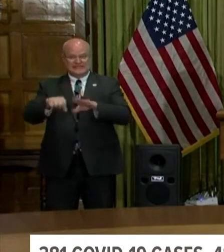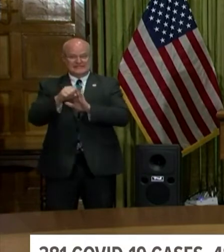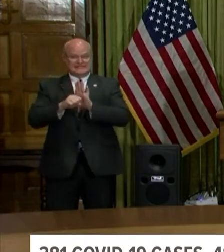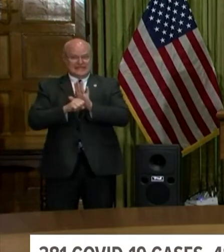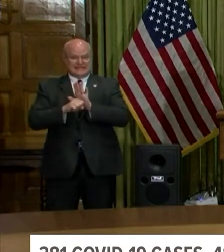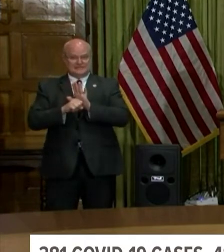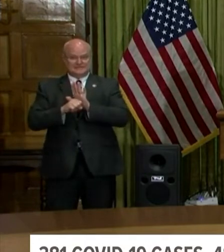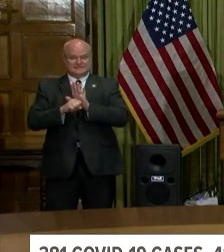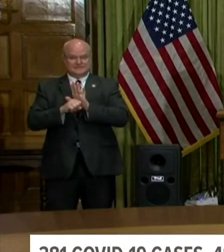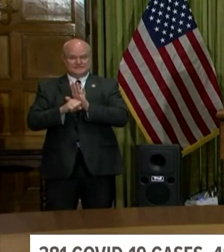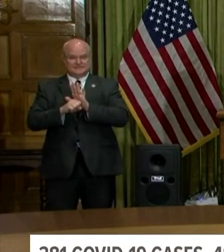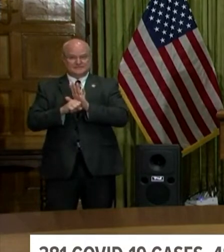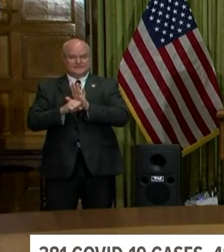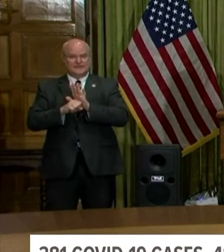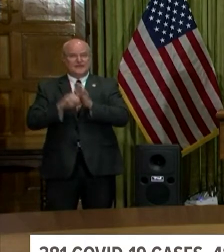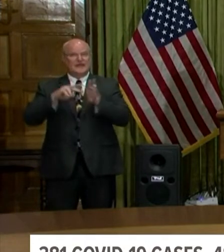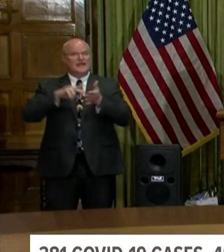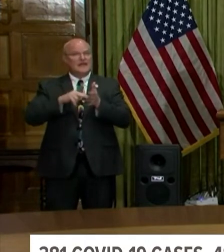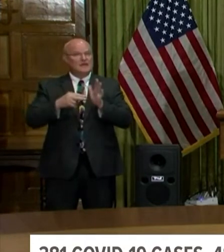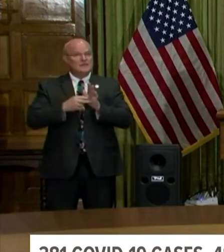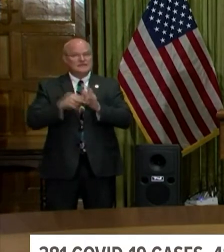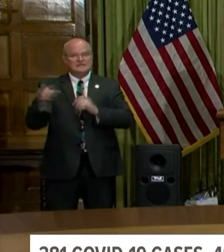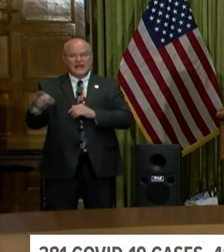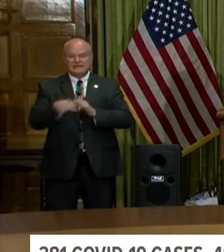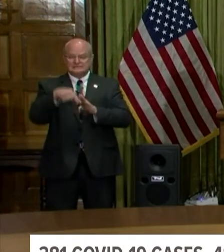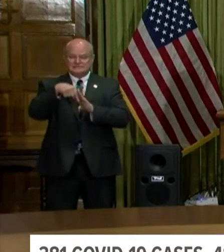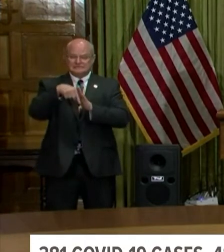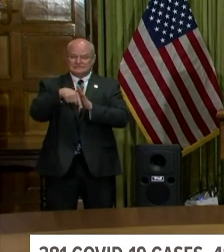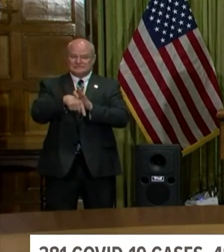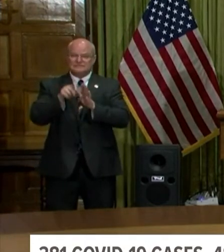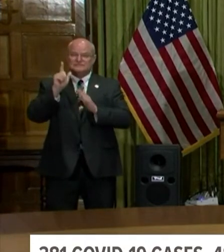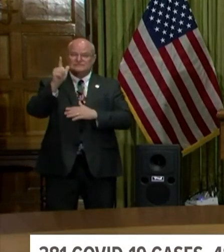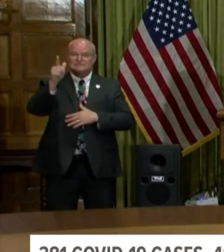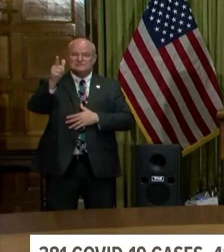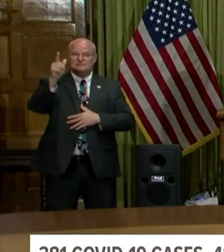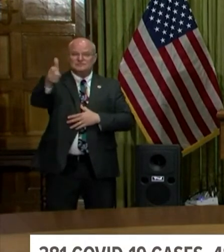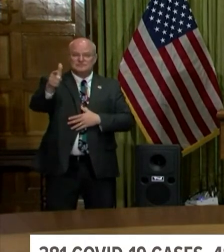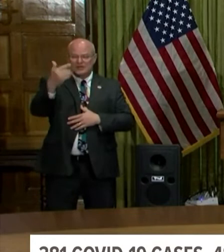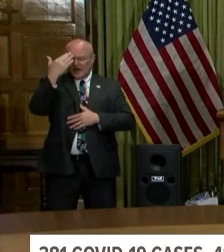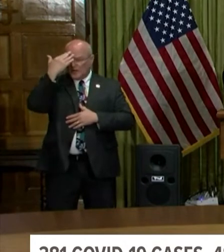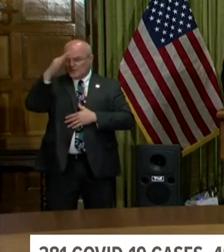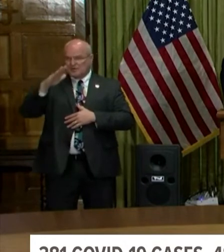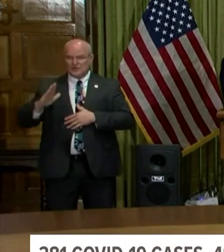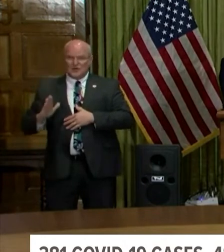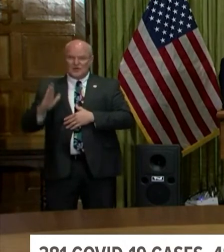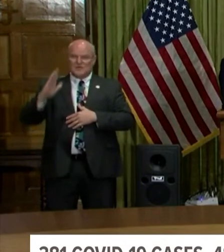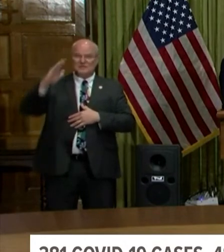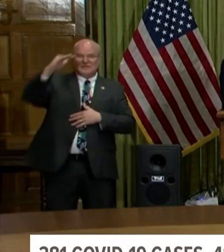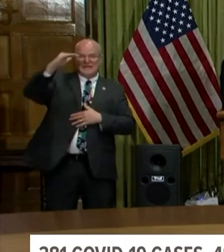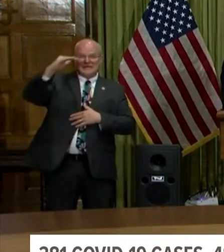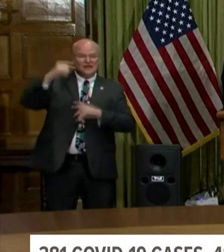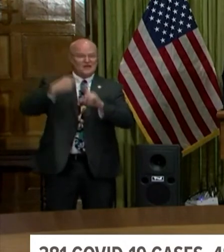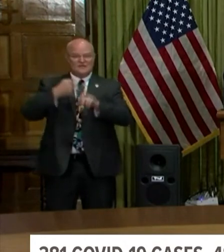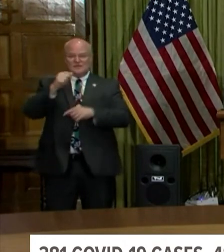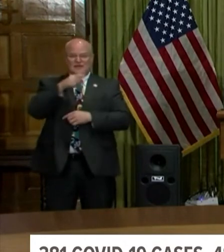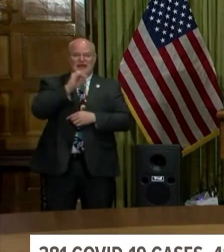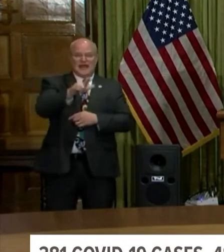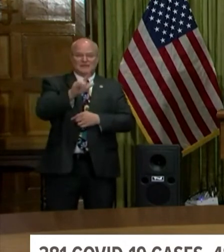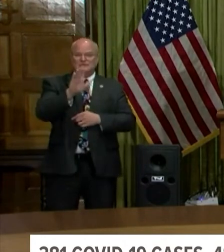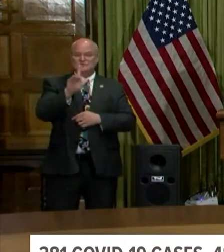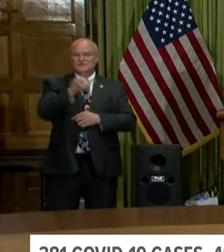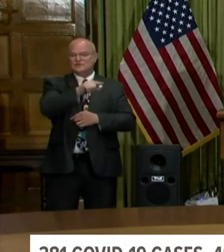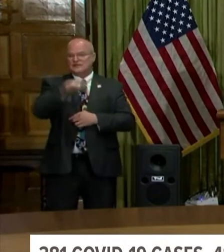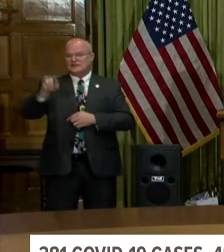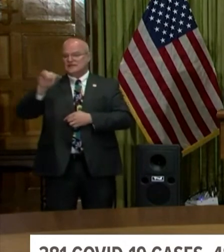state. That means as you go further down the line, and we don't know, the peak could be anywhere from April 25th